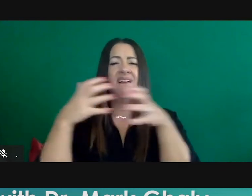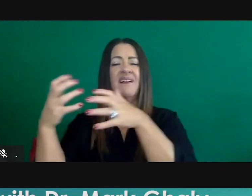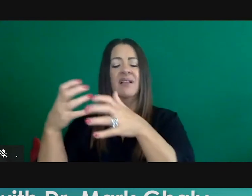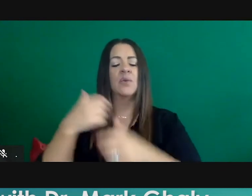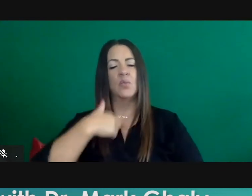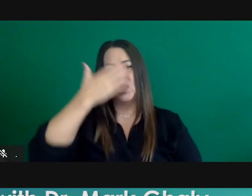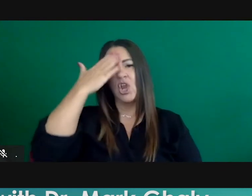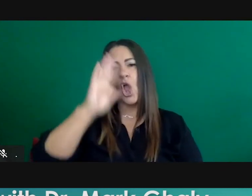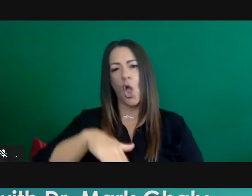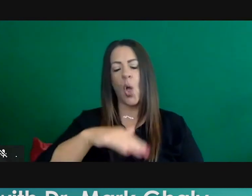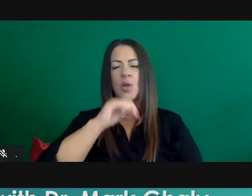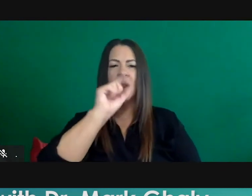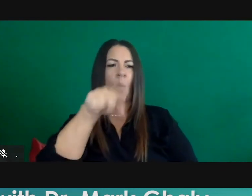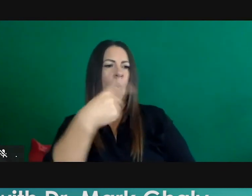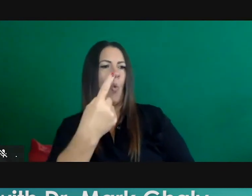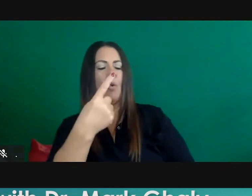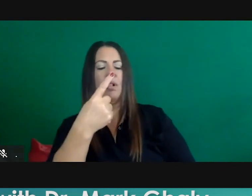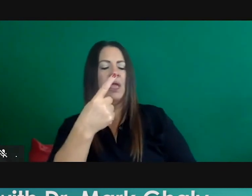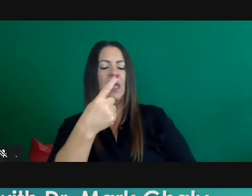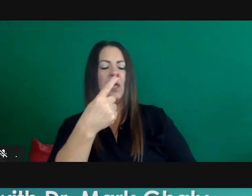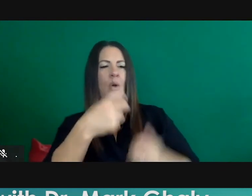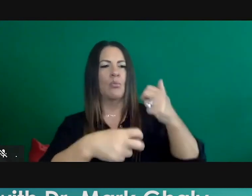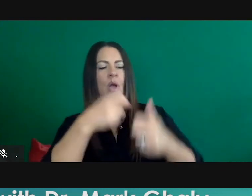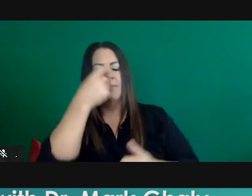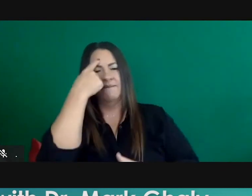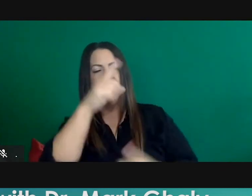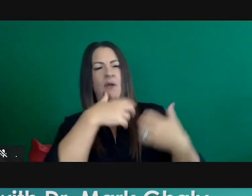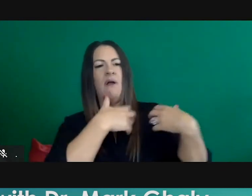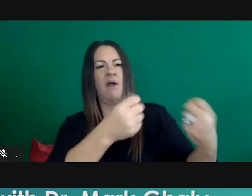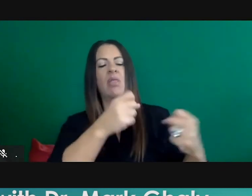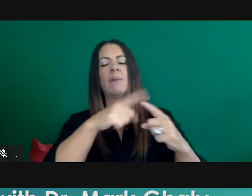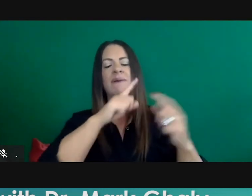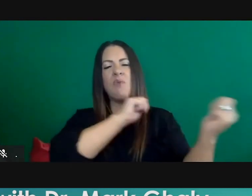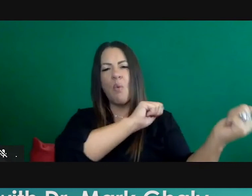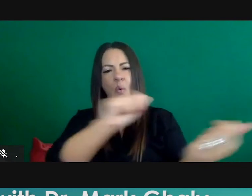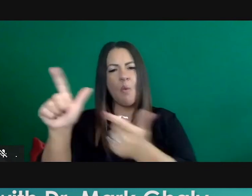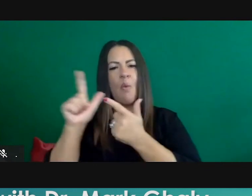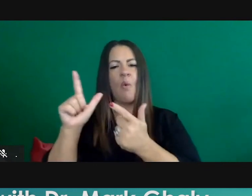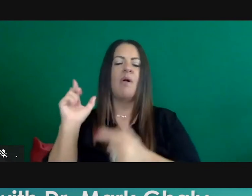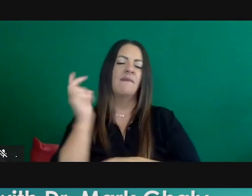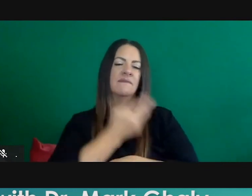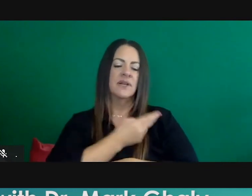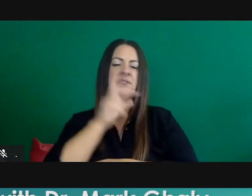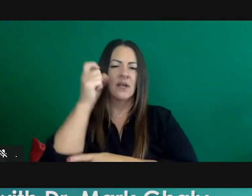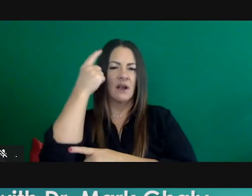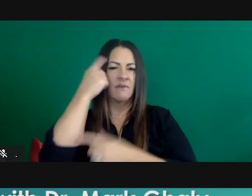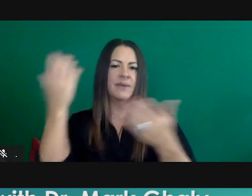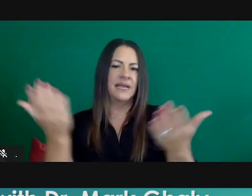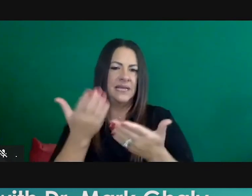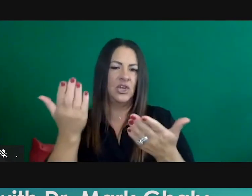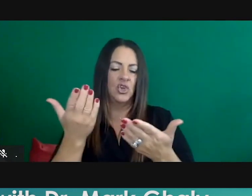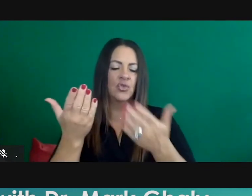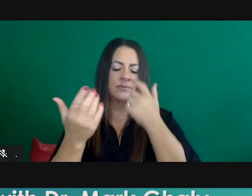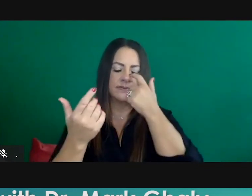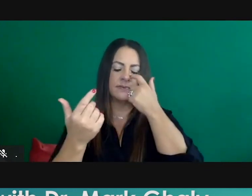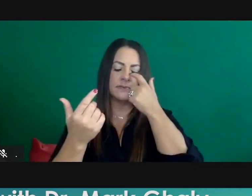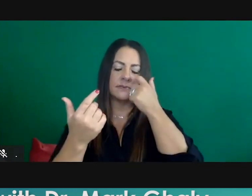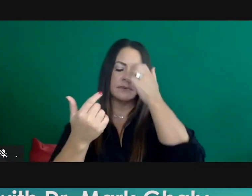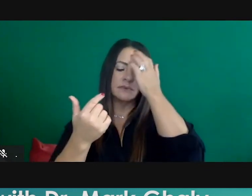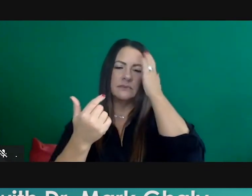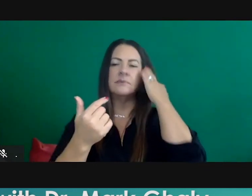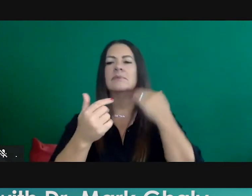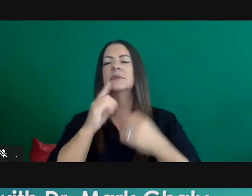all of government conversation with our local partners to make sure that individuals